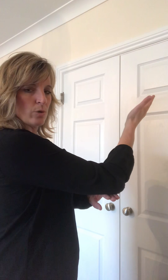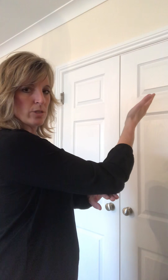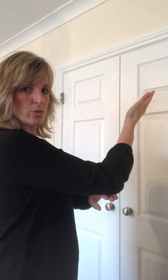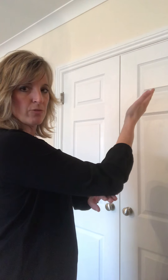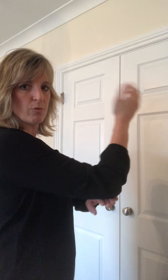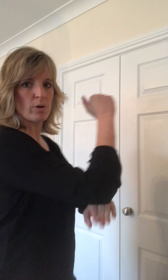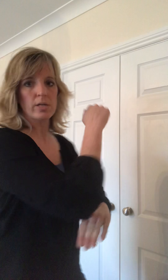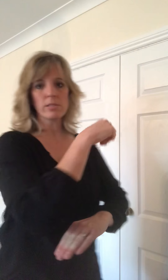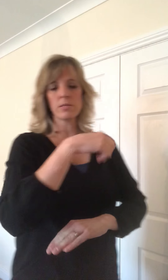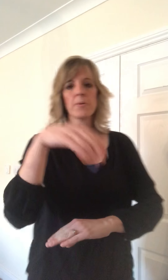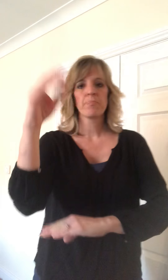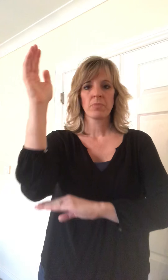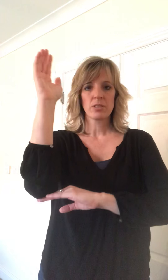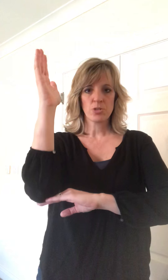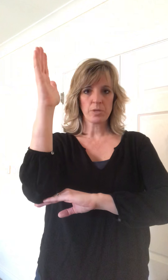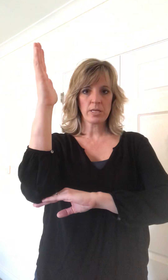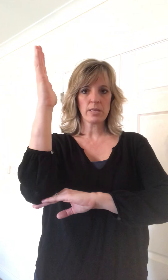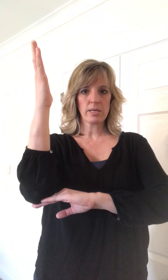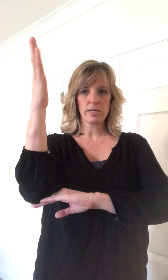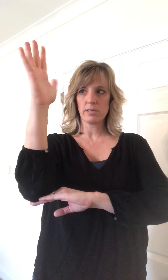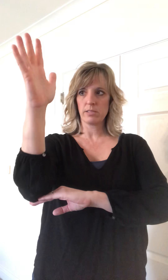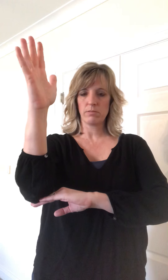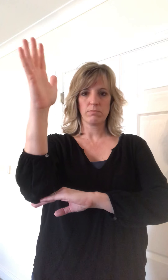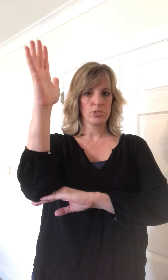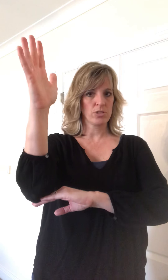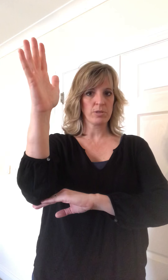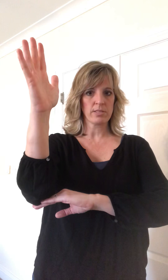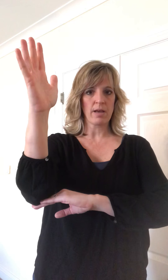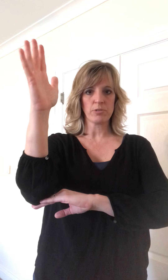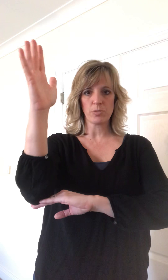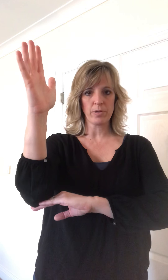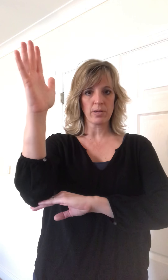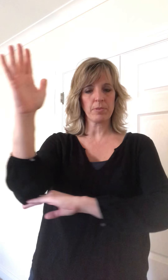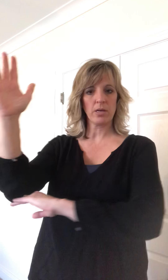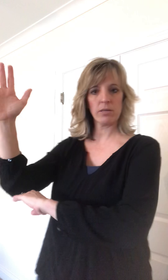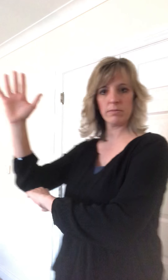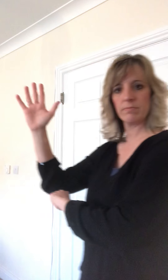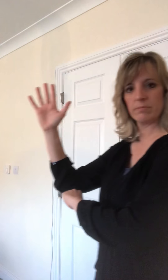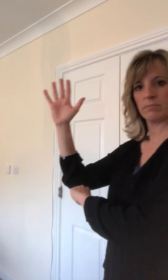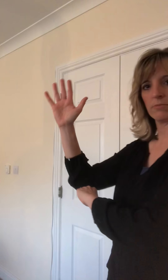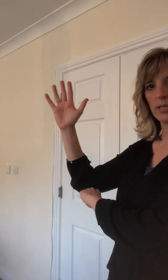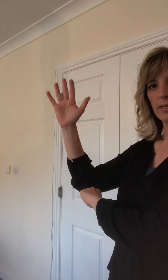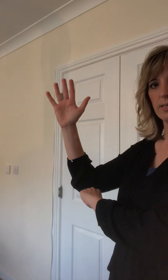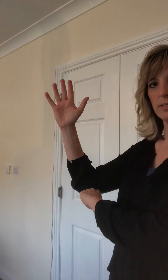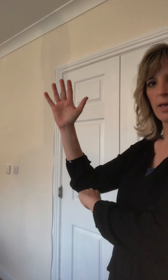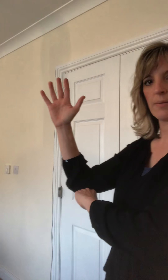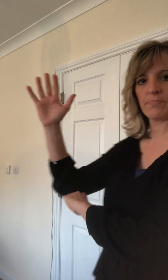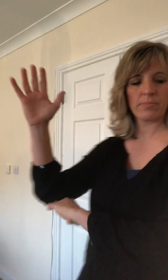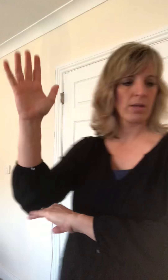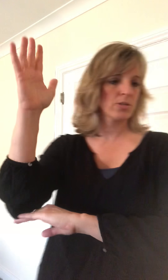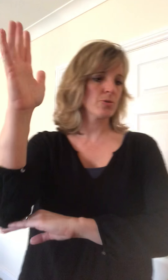Woods or forest. Tree is just one time. Just put it up there, right like this, okay?